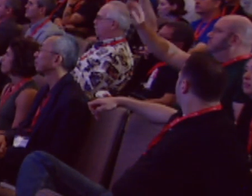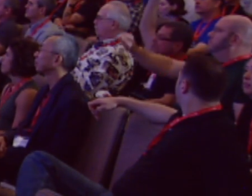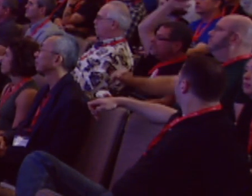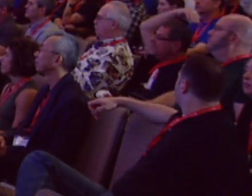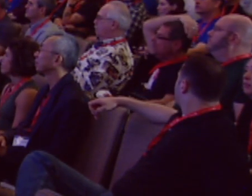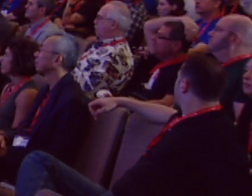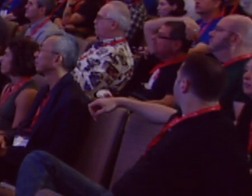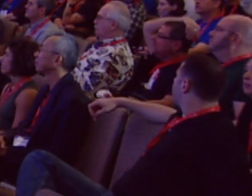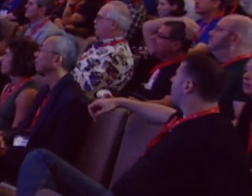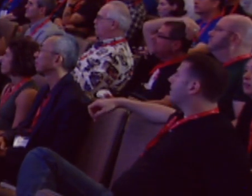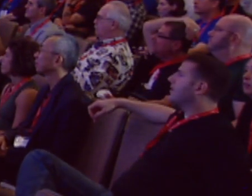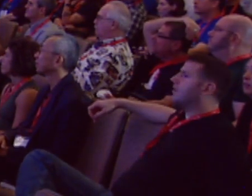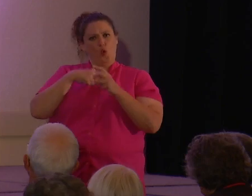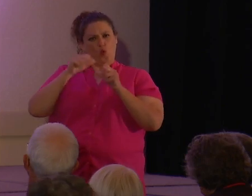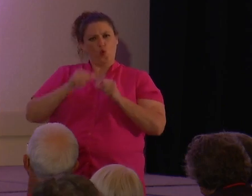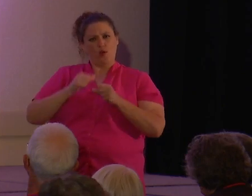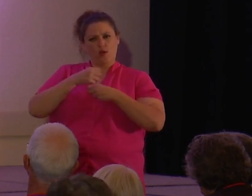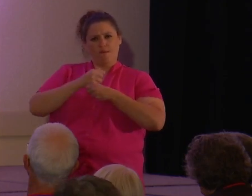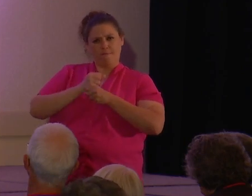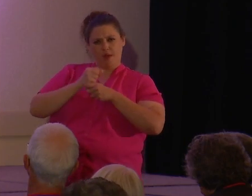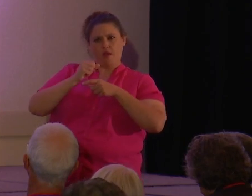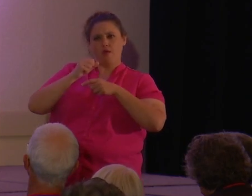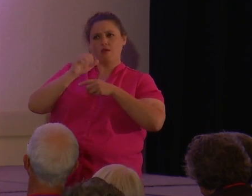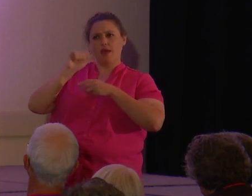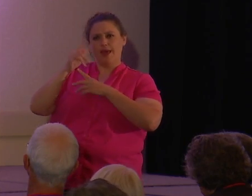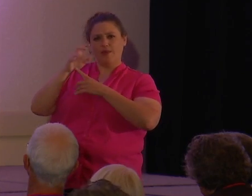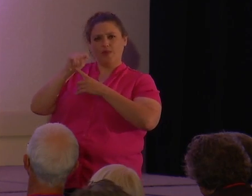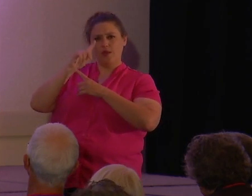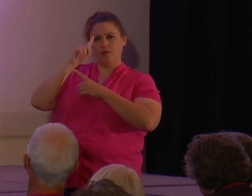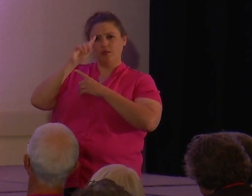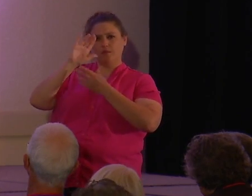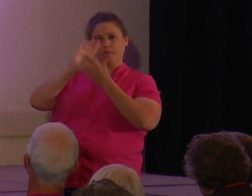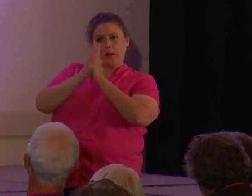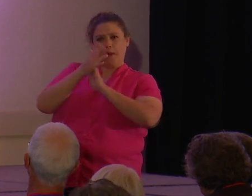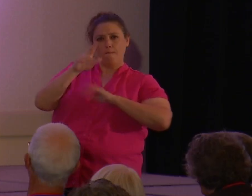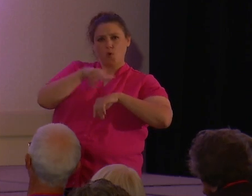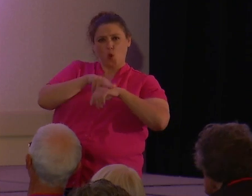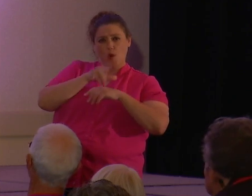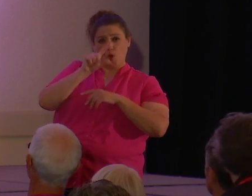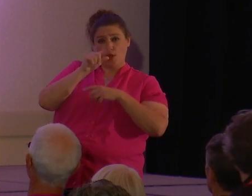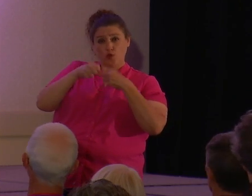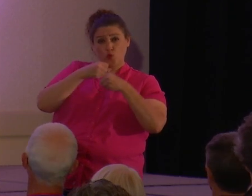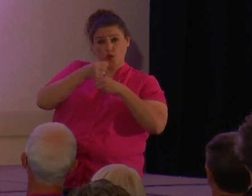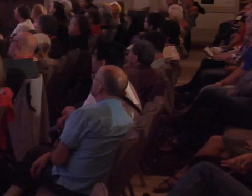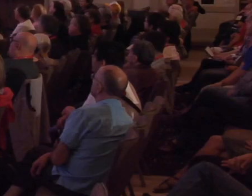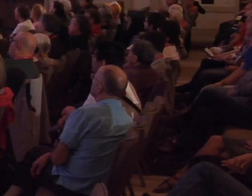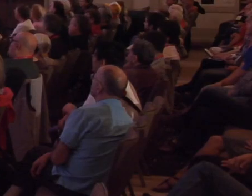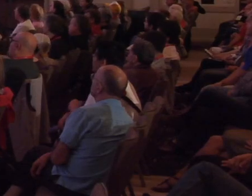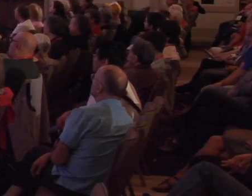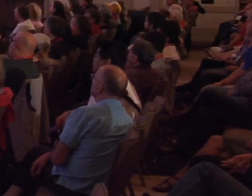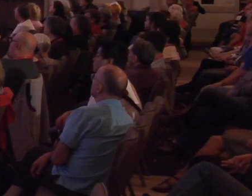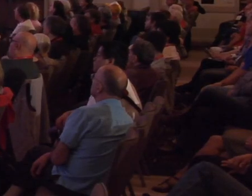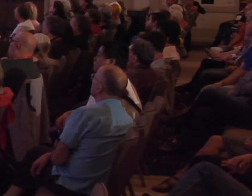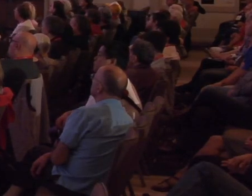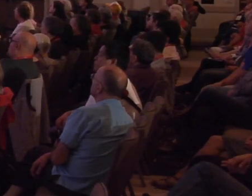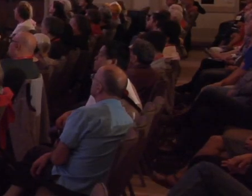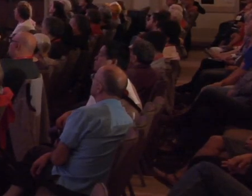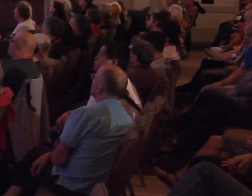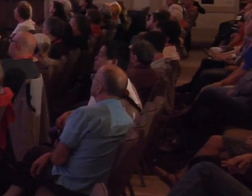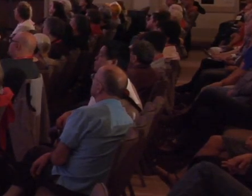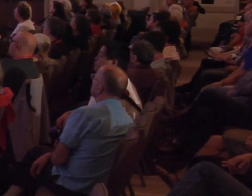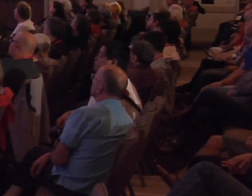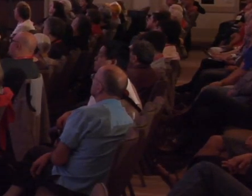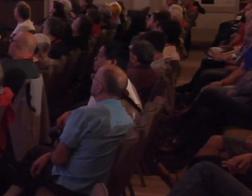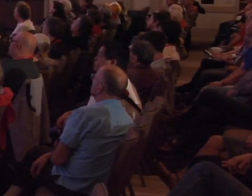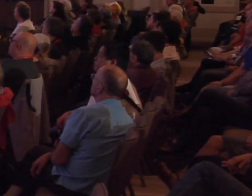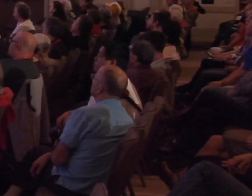and I said we can normalize atheism in 20 years? Well, I mean it. I mean it. 16 years and counting. And look